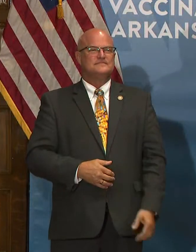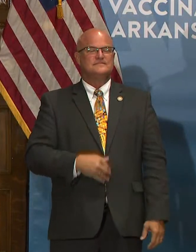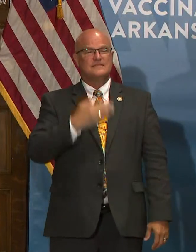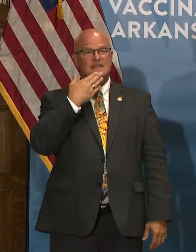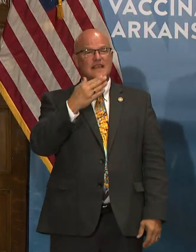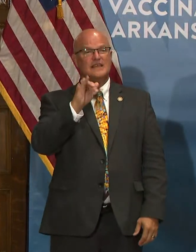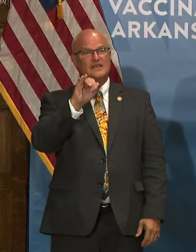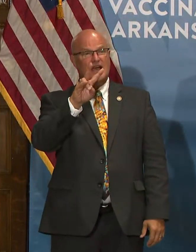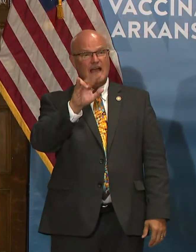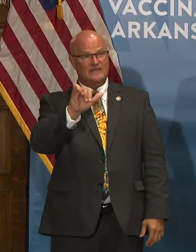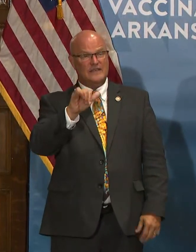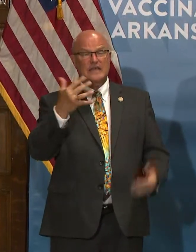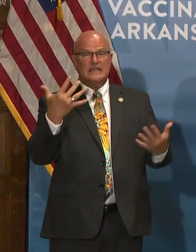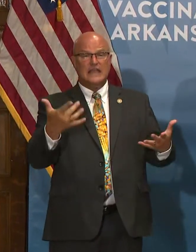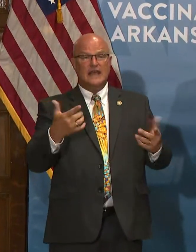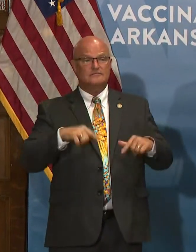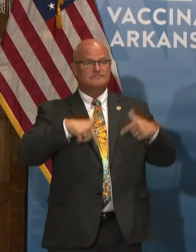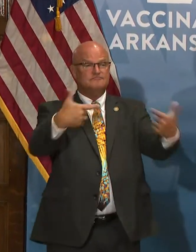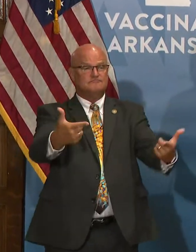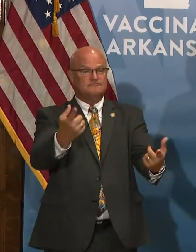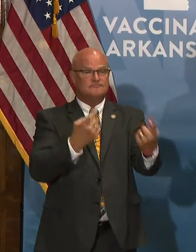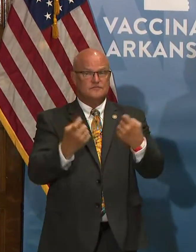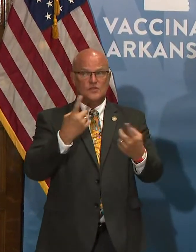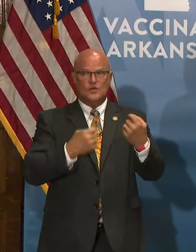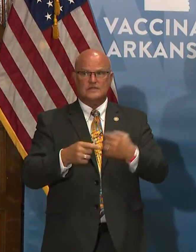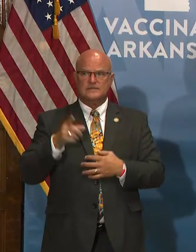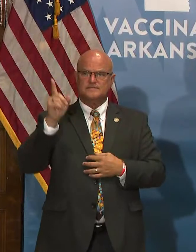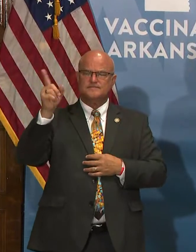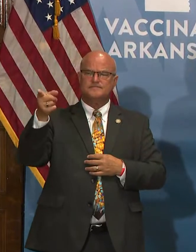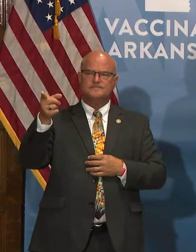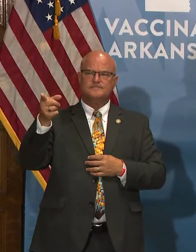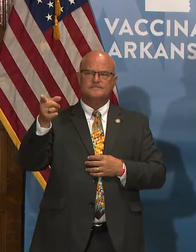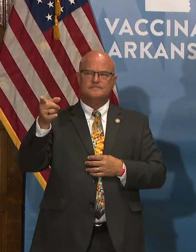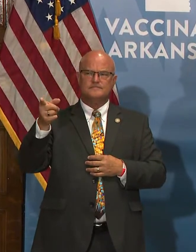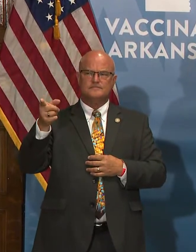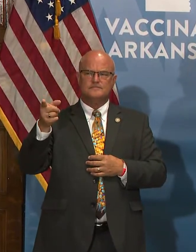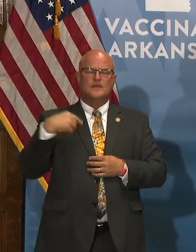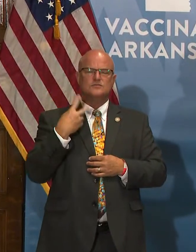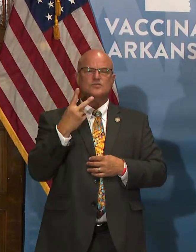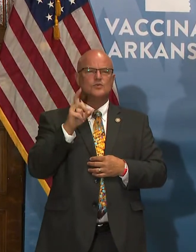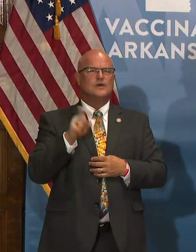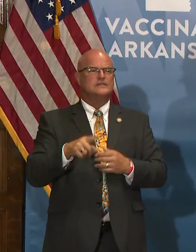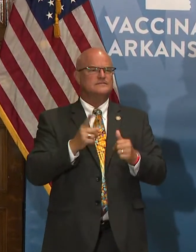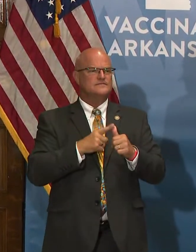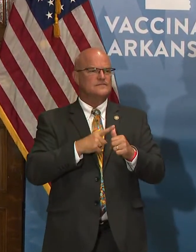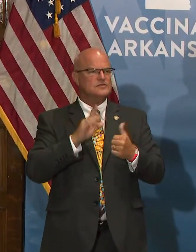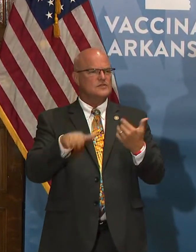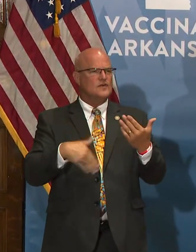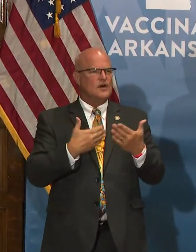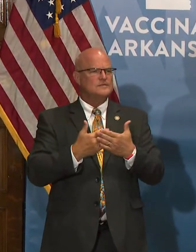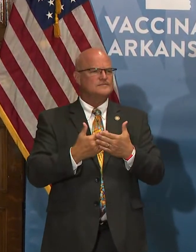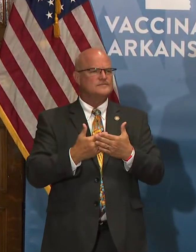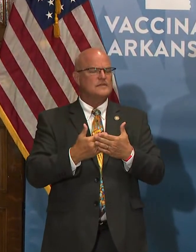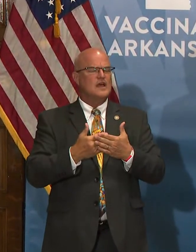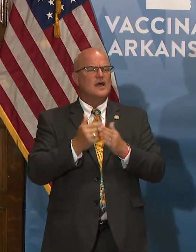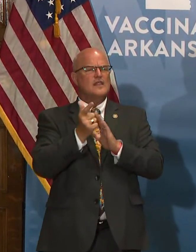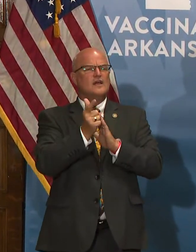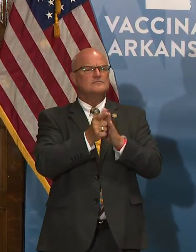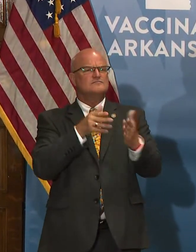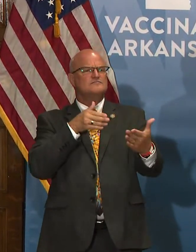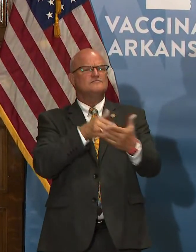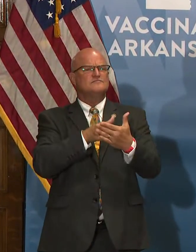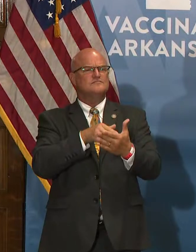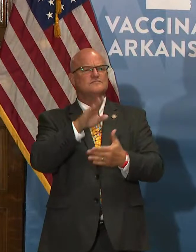Thank you, Ivy. With that, we'll take any questions. I wanted to ask you two questions. First of all, the lawsuit that was filed against